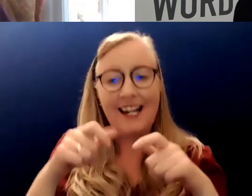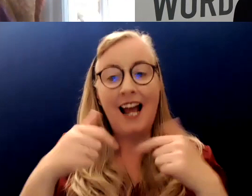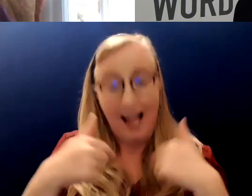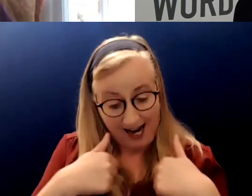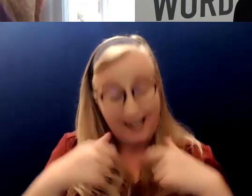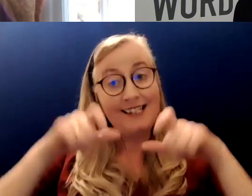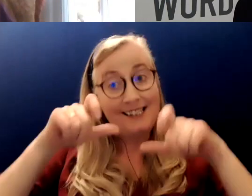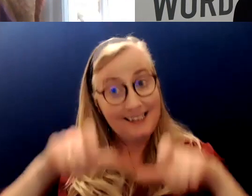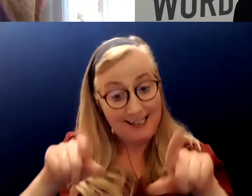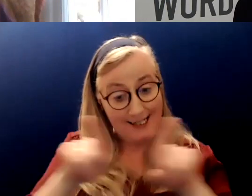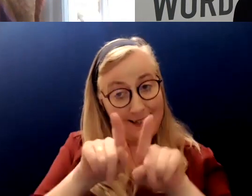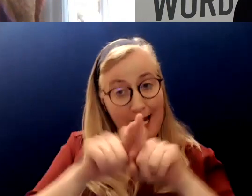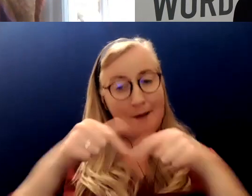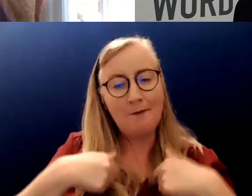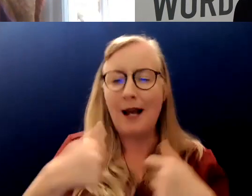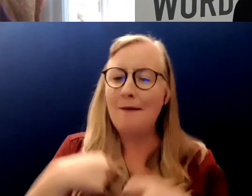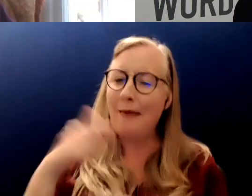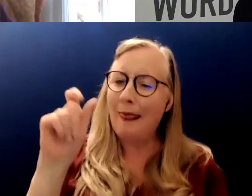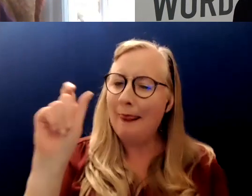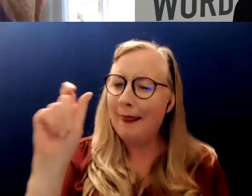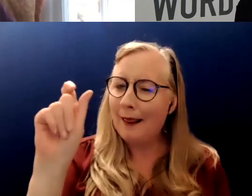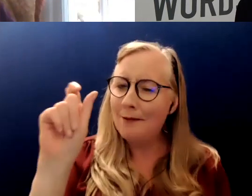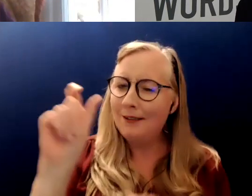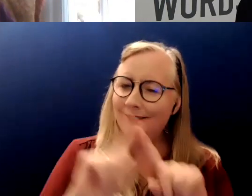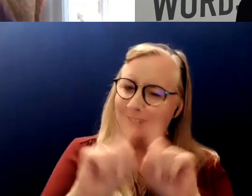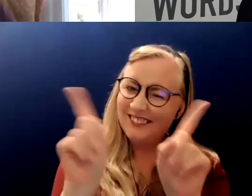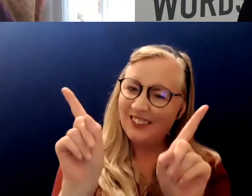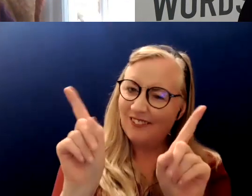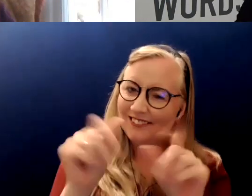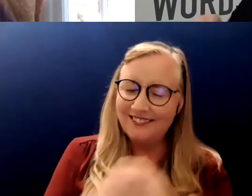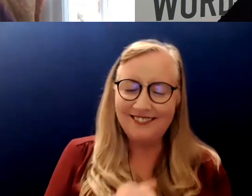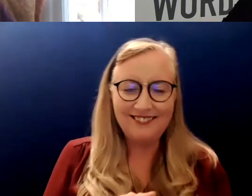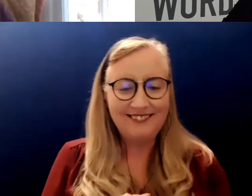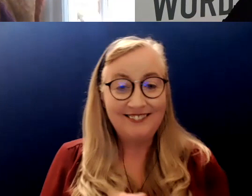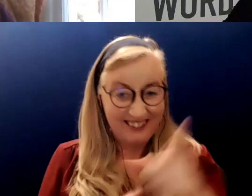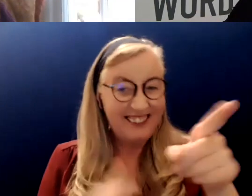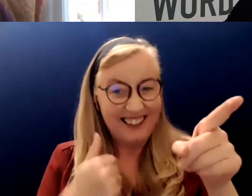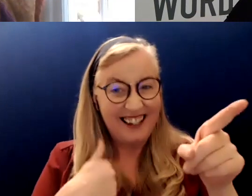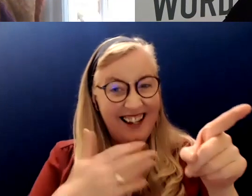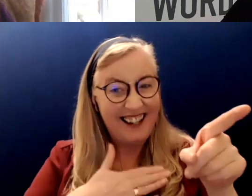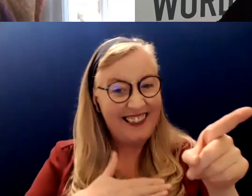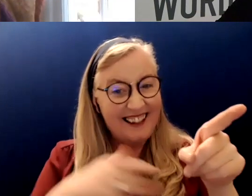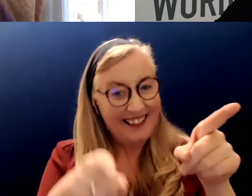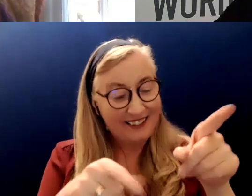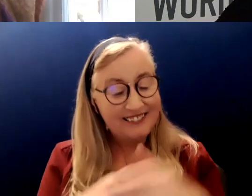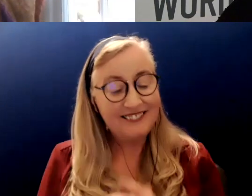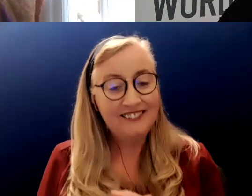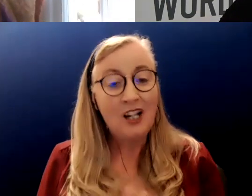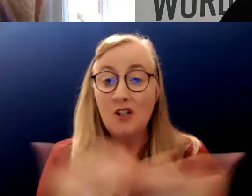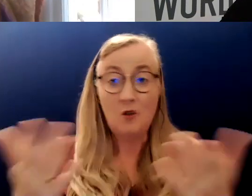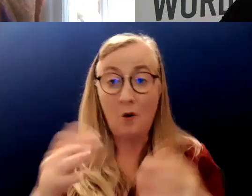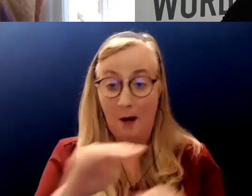different. I like that. I really like that. And for people like